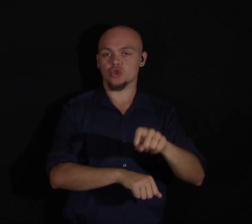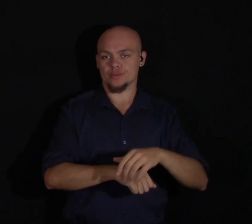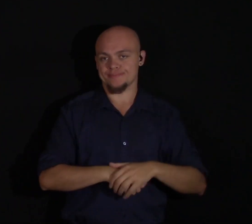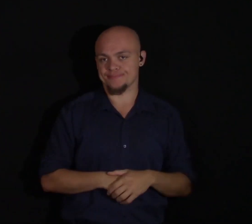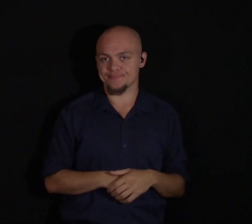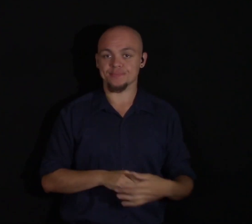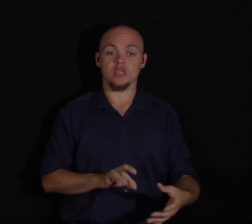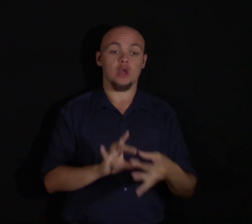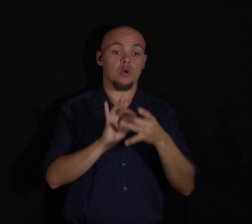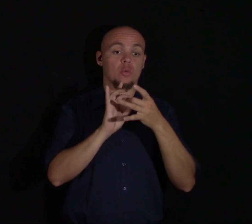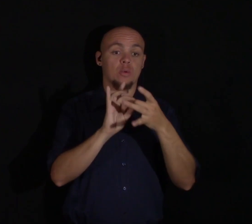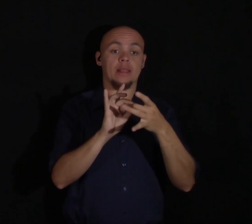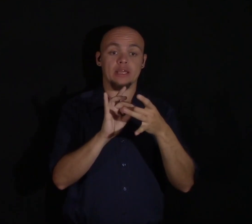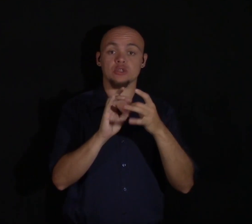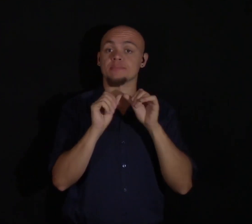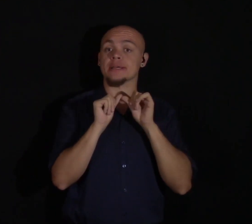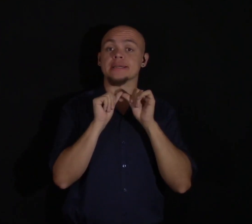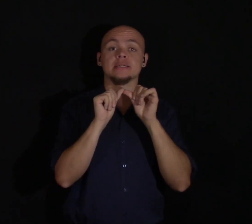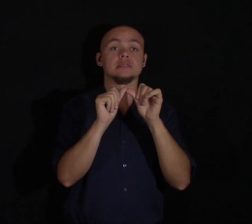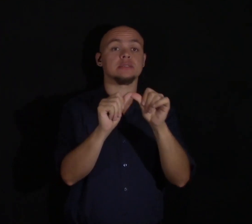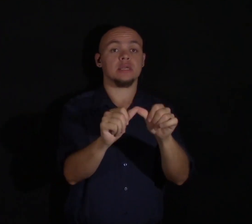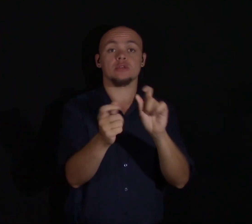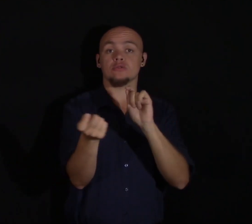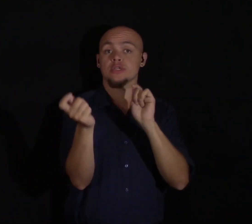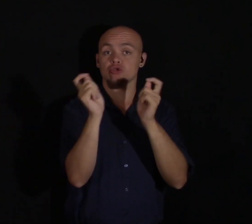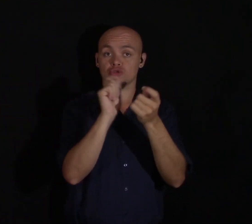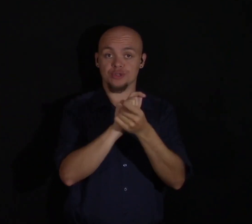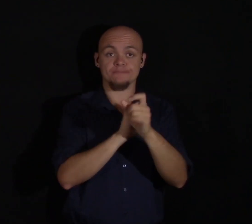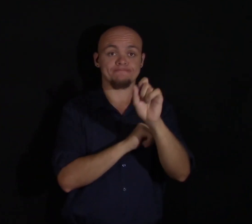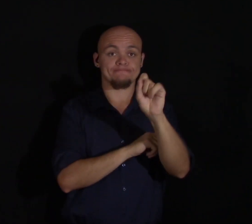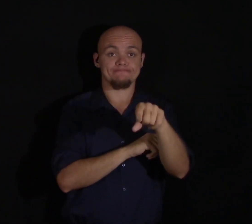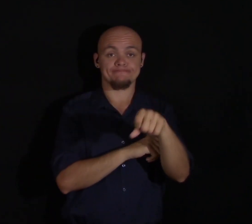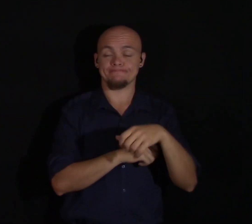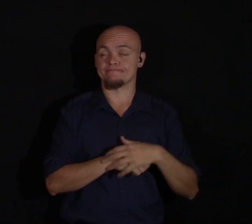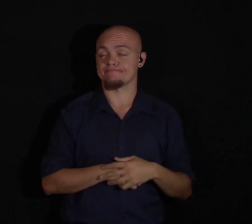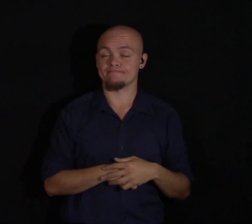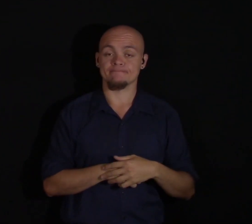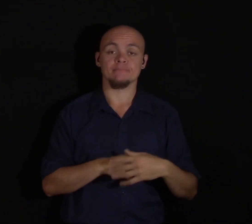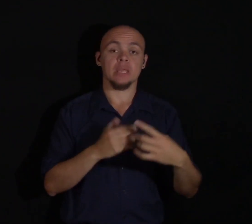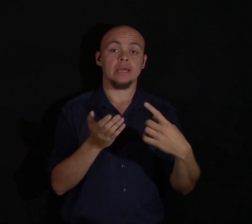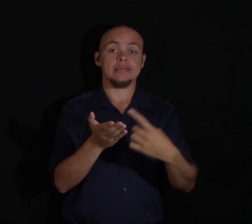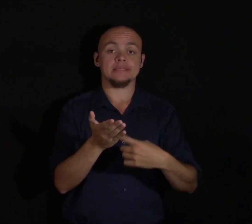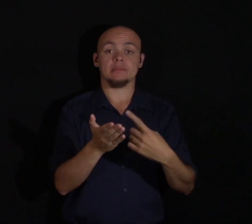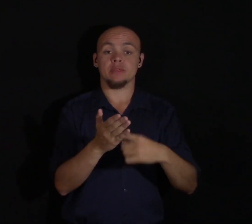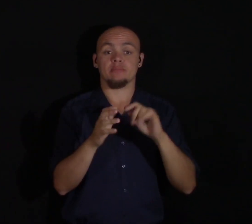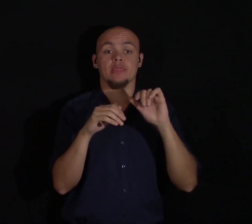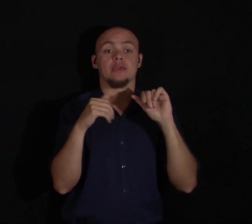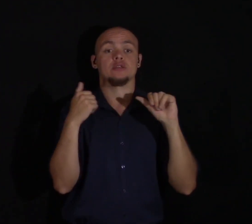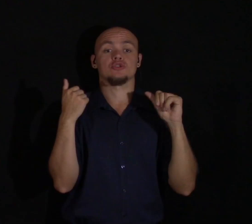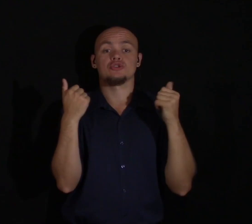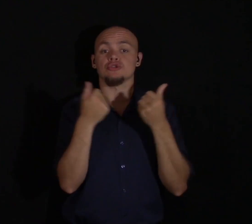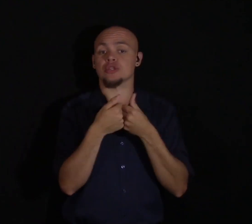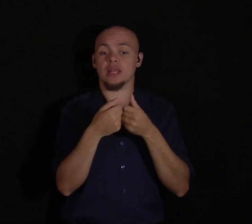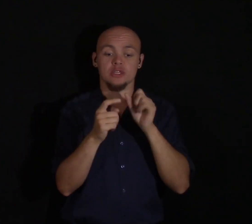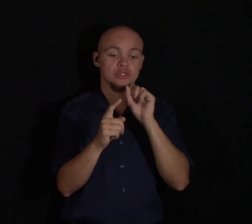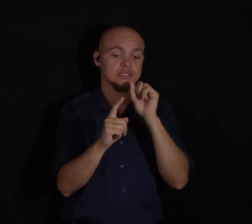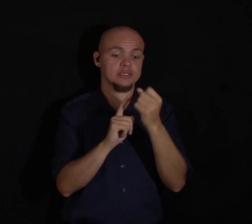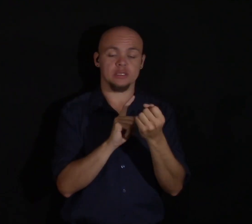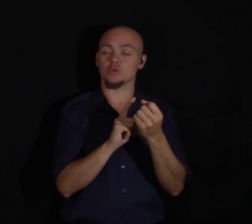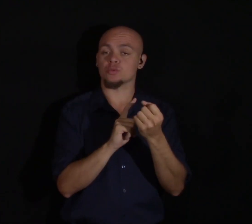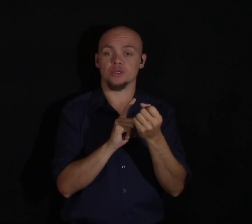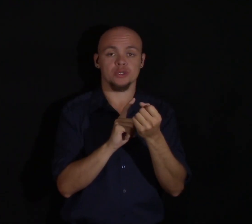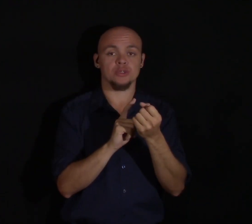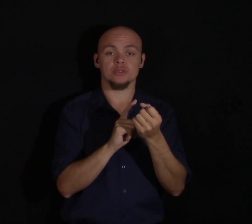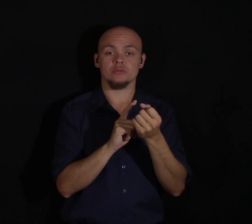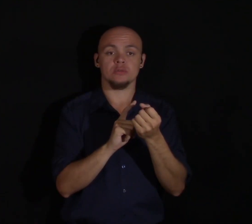Our relationships continue to evolve throughout life. And sometimes some of the most challenging circumstances don't come